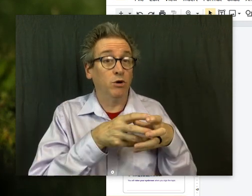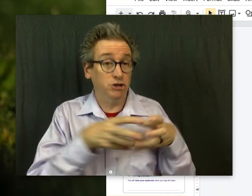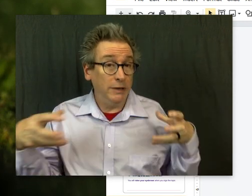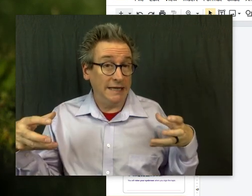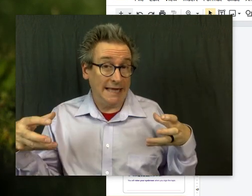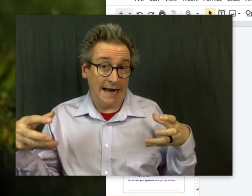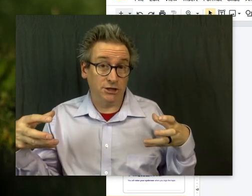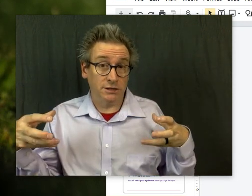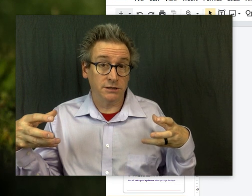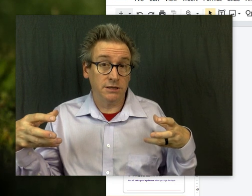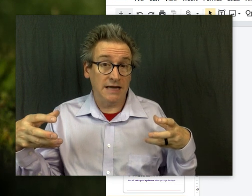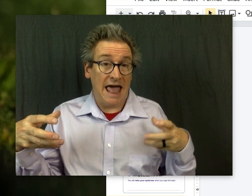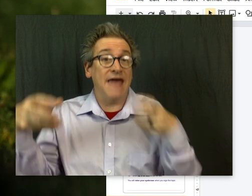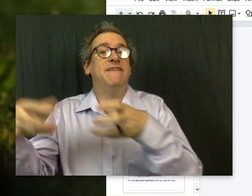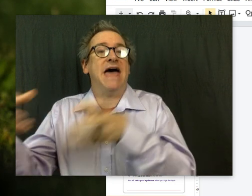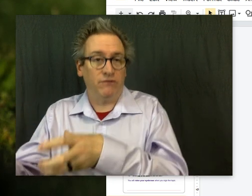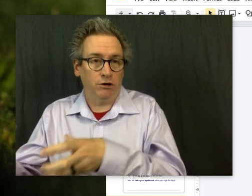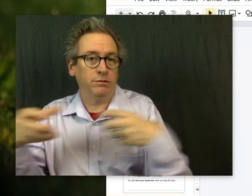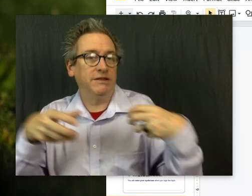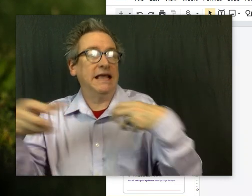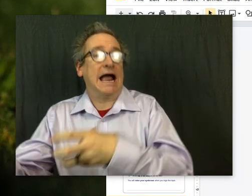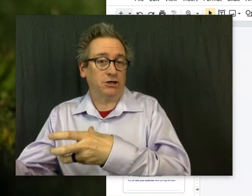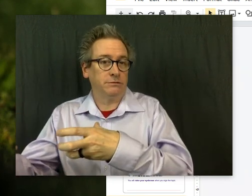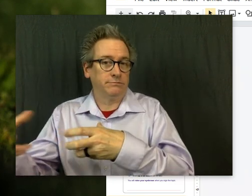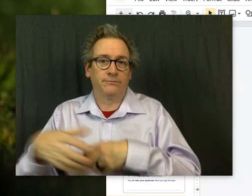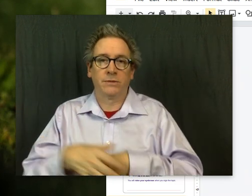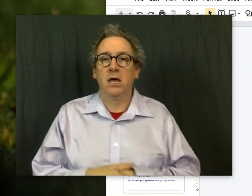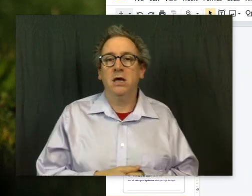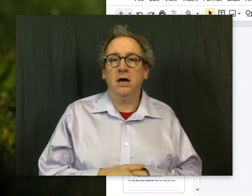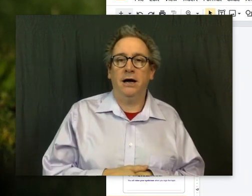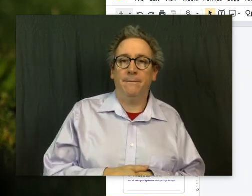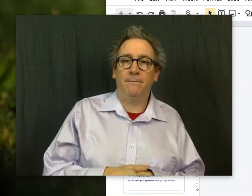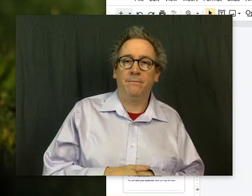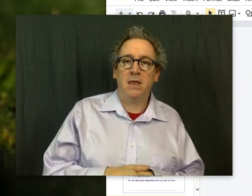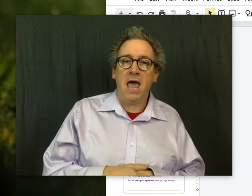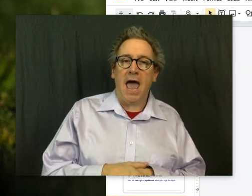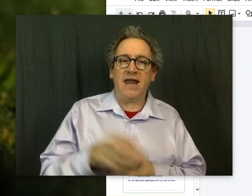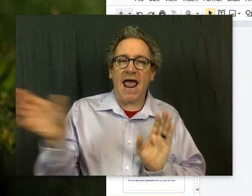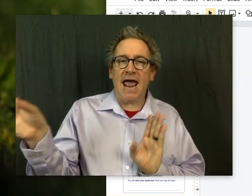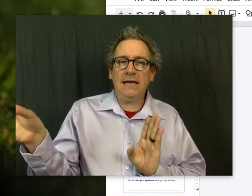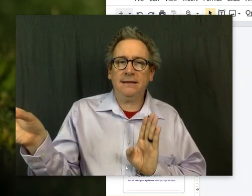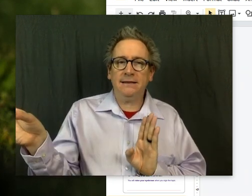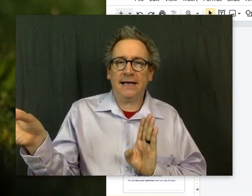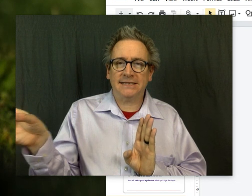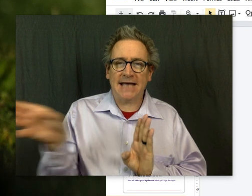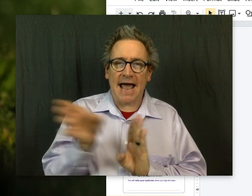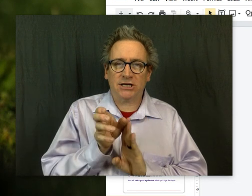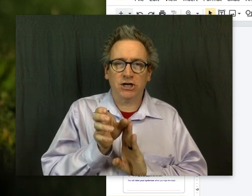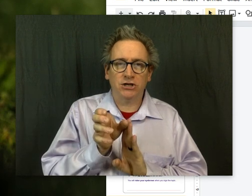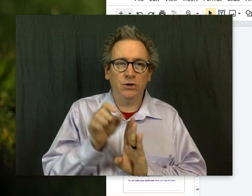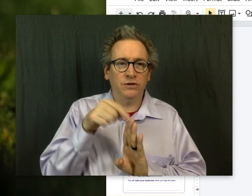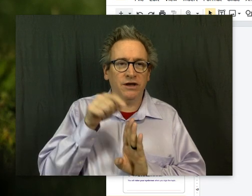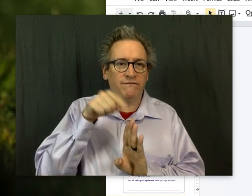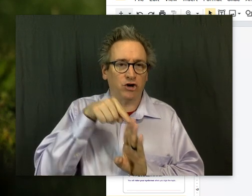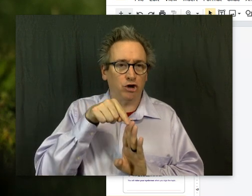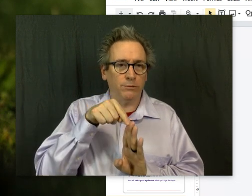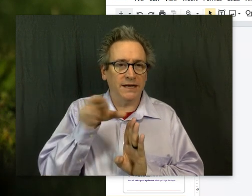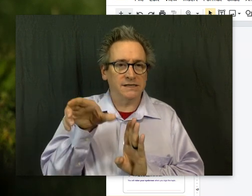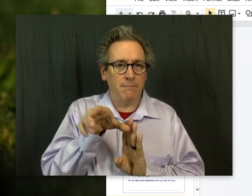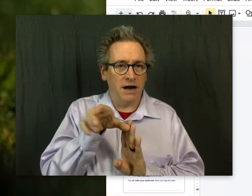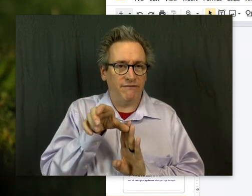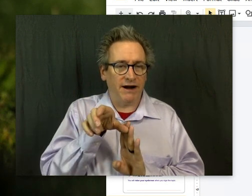who are doing the actions. And then that verb, the action. And then anything that gets attached to the